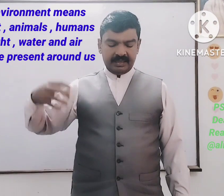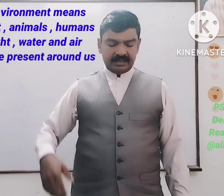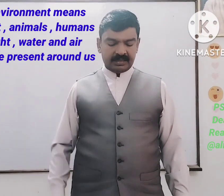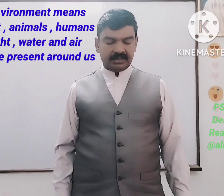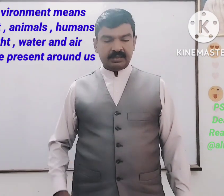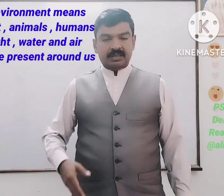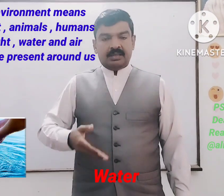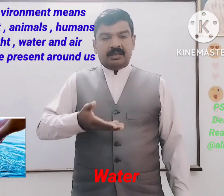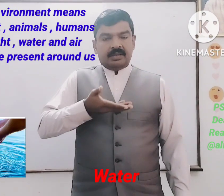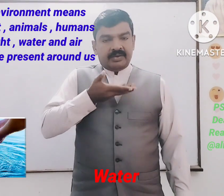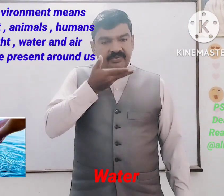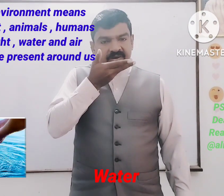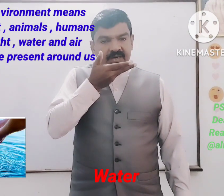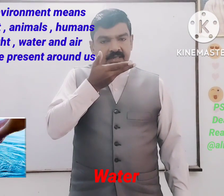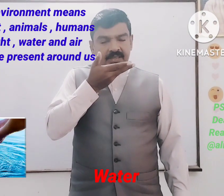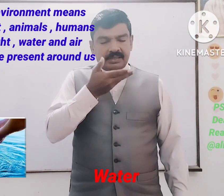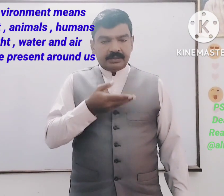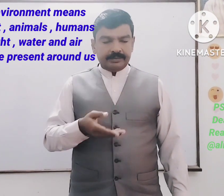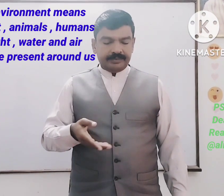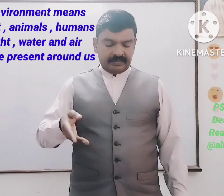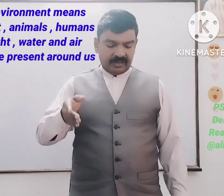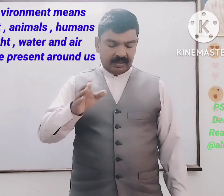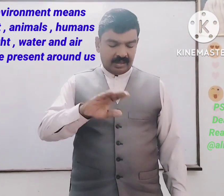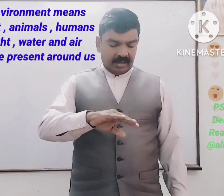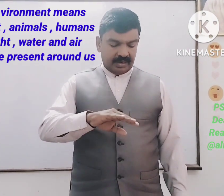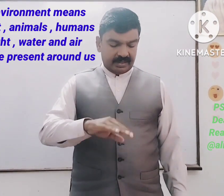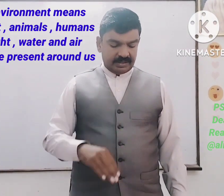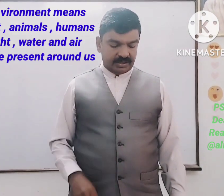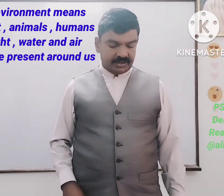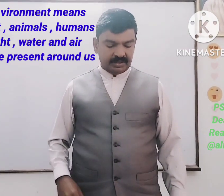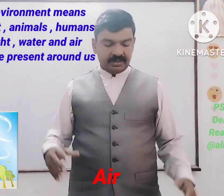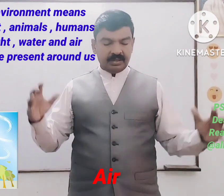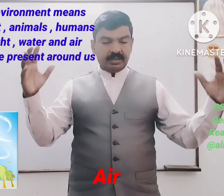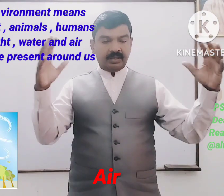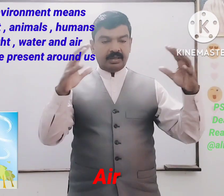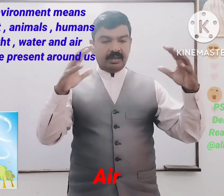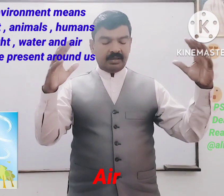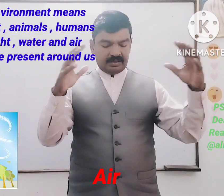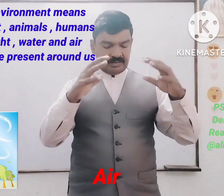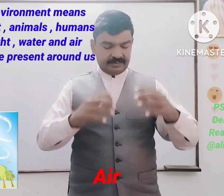sunlight, water, and air